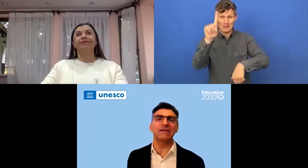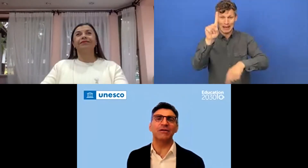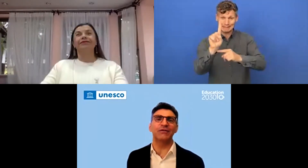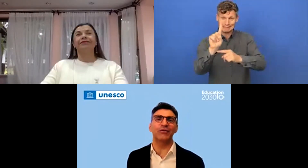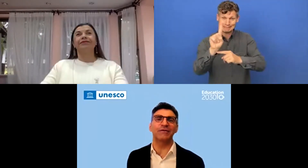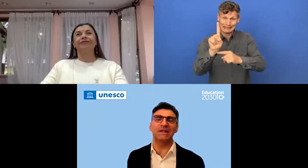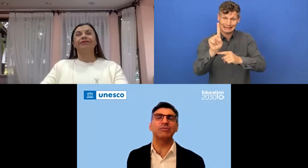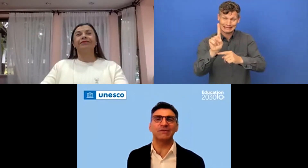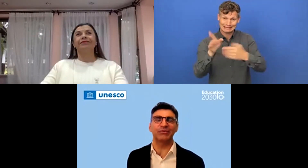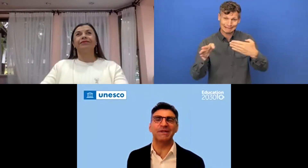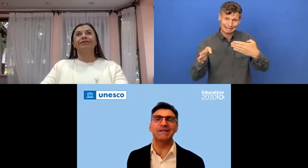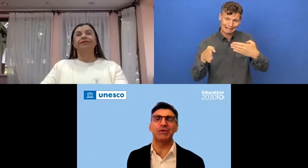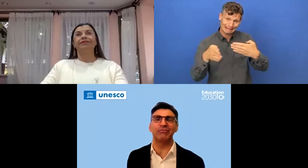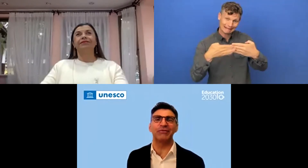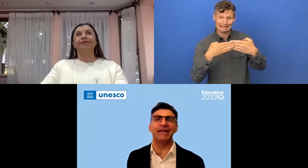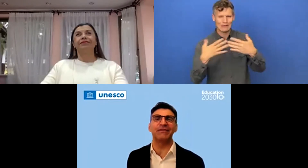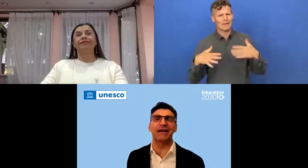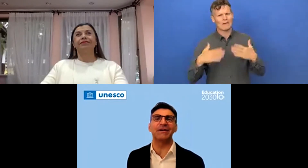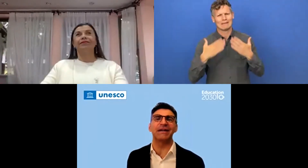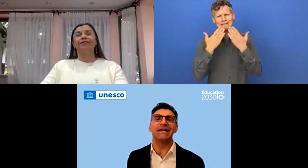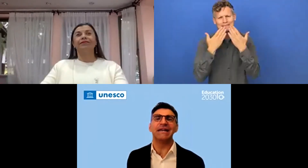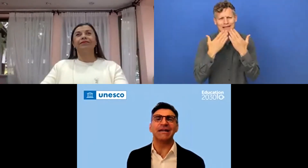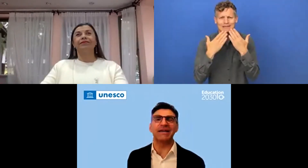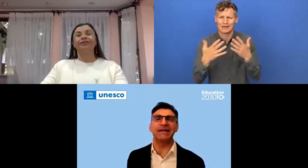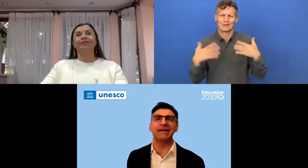Thanks a lot for this. These were really very